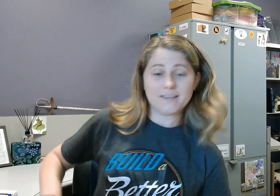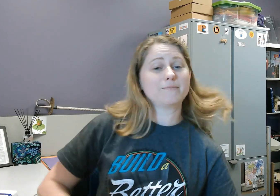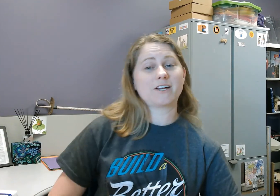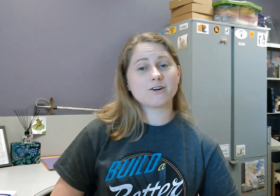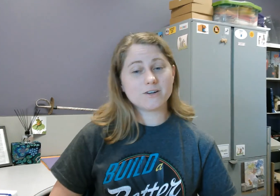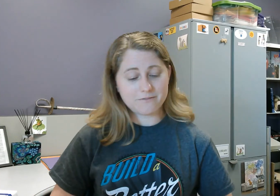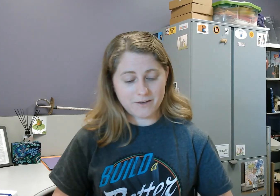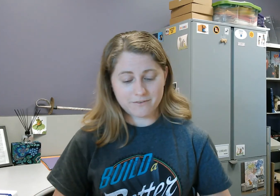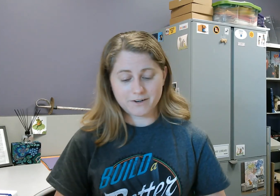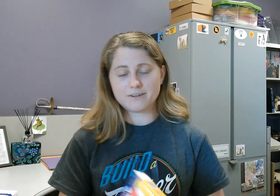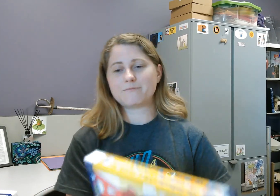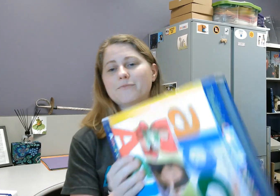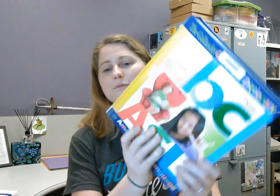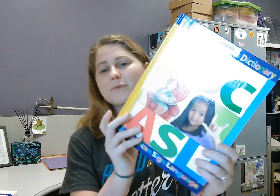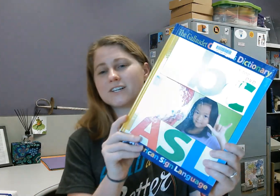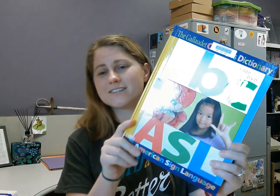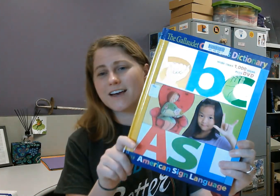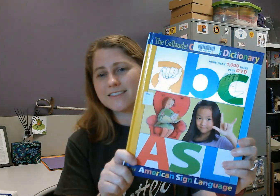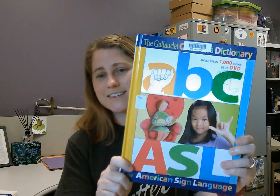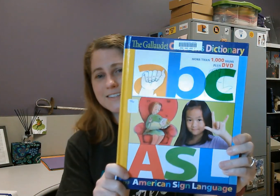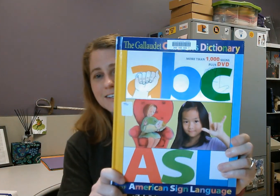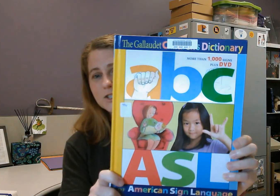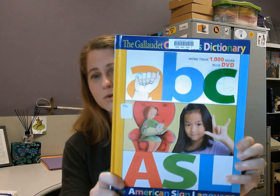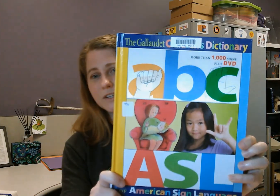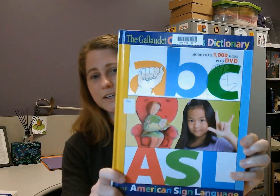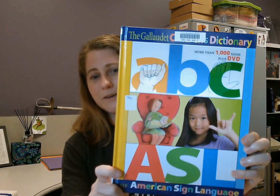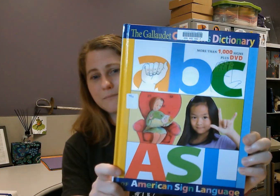And then my current favorite, we just got this in shortly.